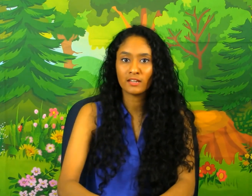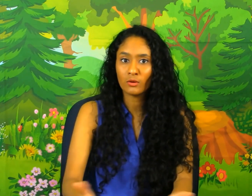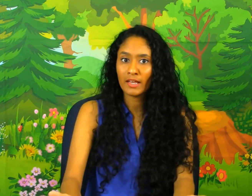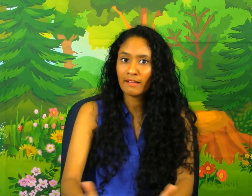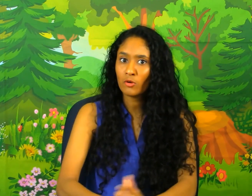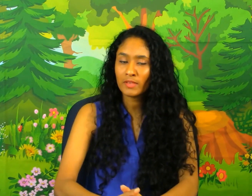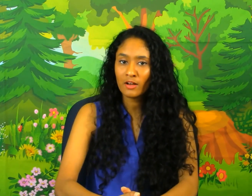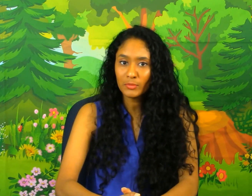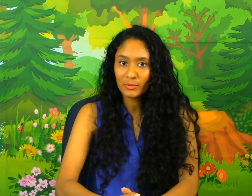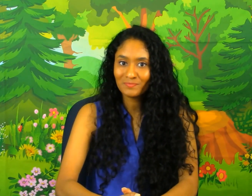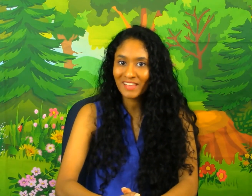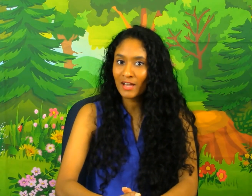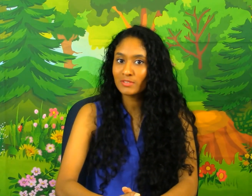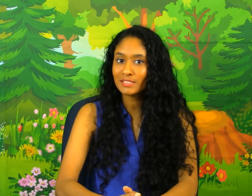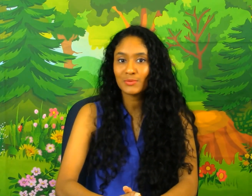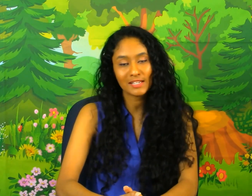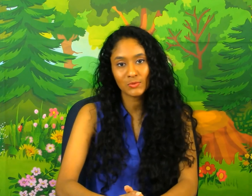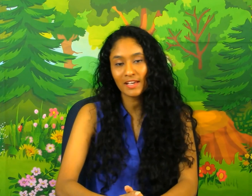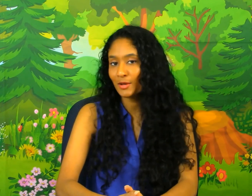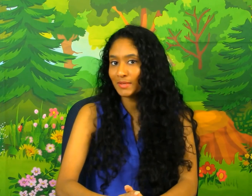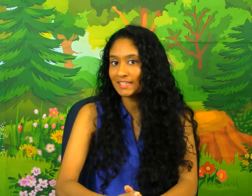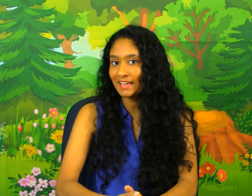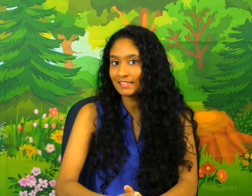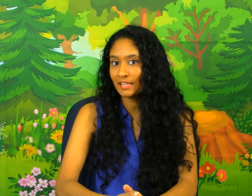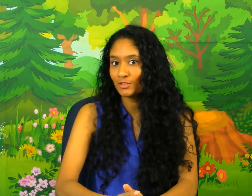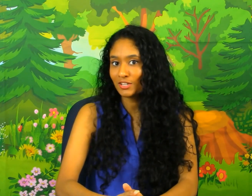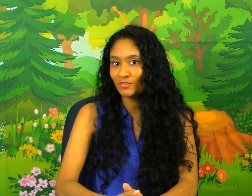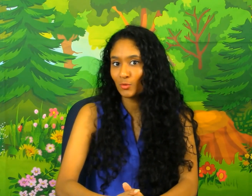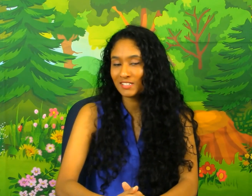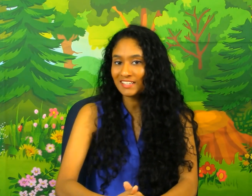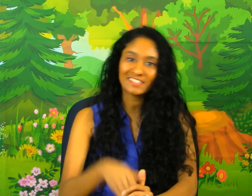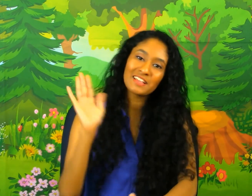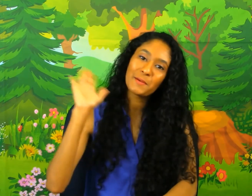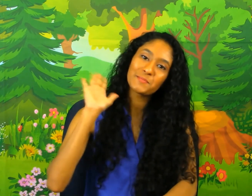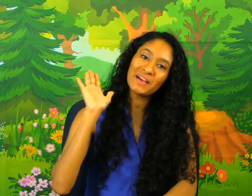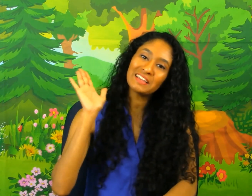and I hope they help you. I will see you next week on Monday at 10:30 for more signs. Bye!